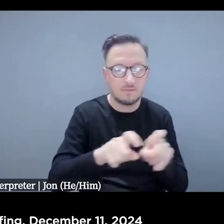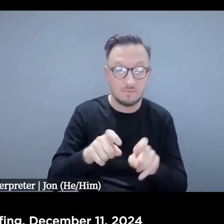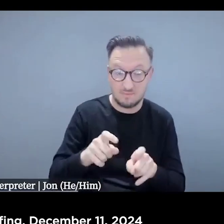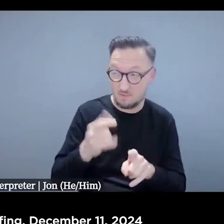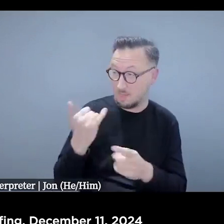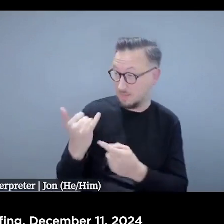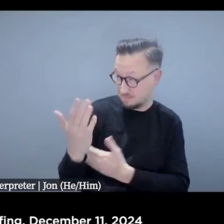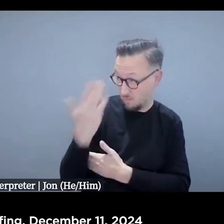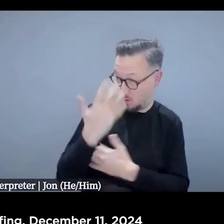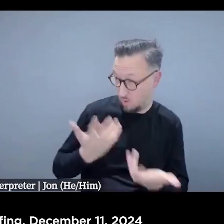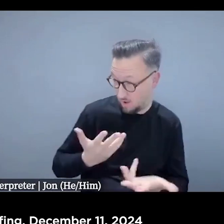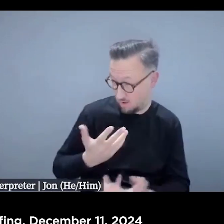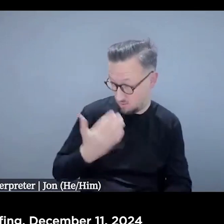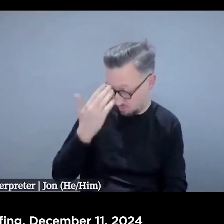this morning?